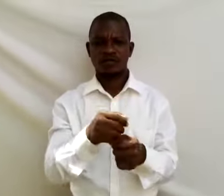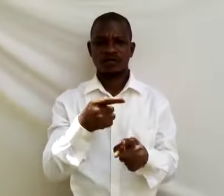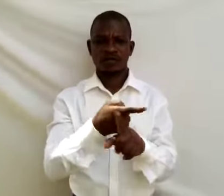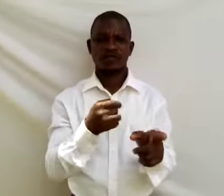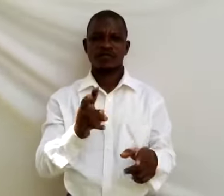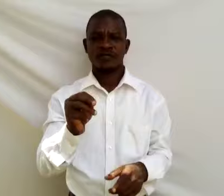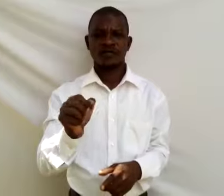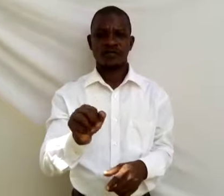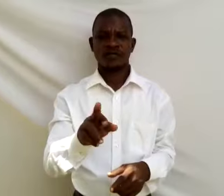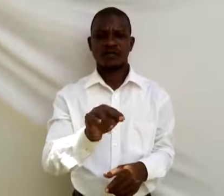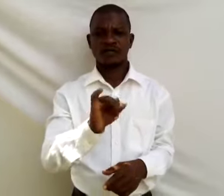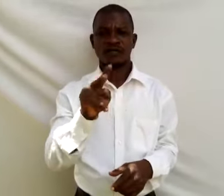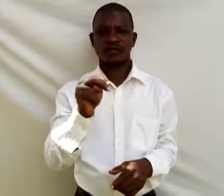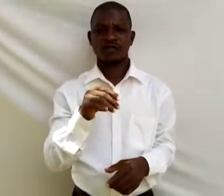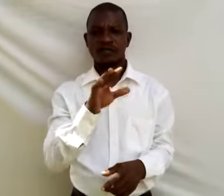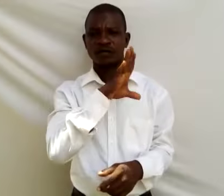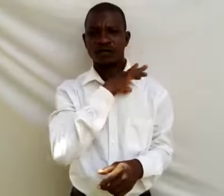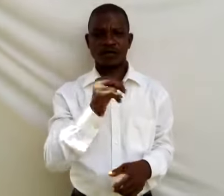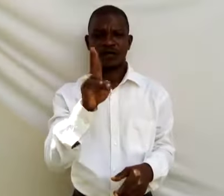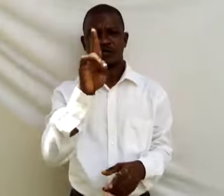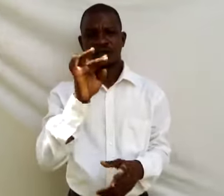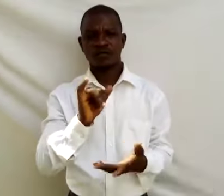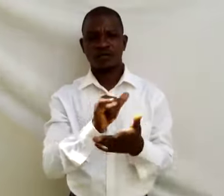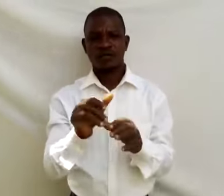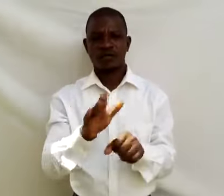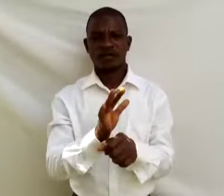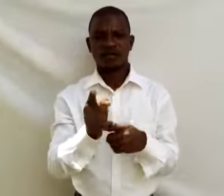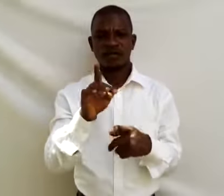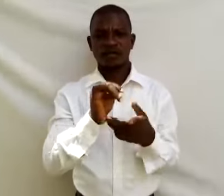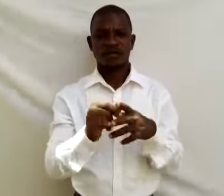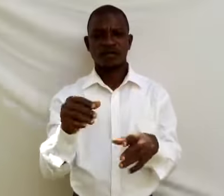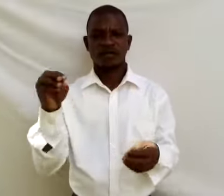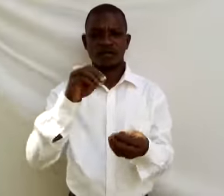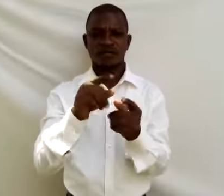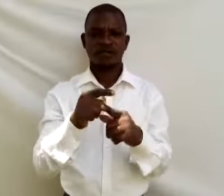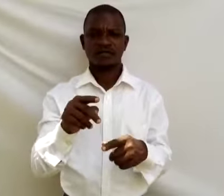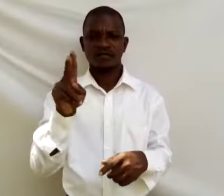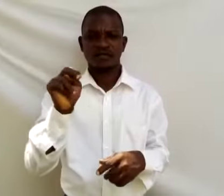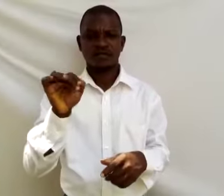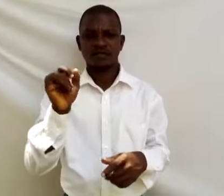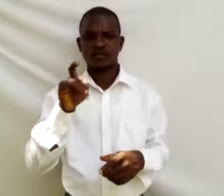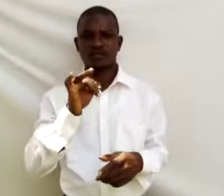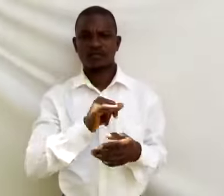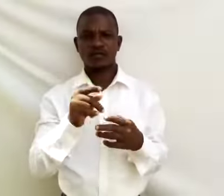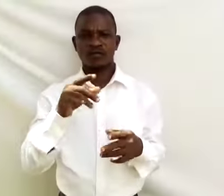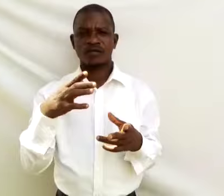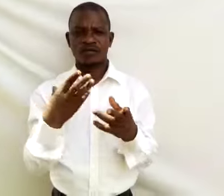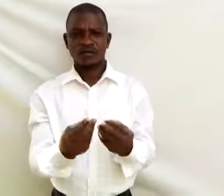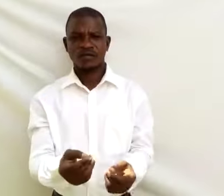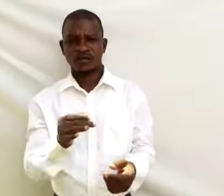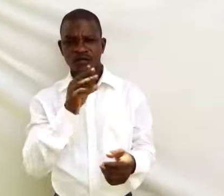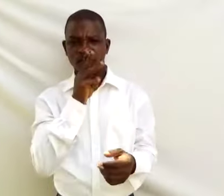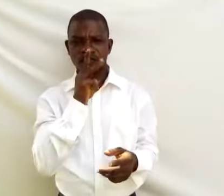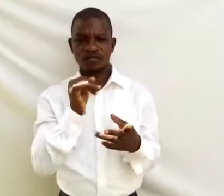marine algae and usually added to nutrient broth, liquid medium, to obtain a